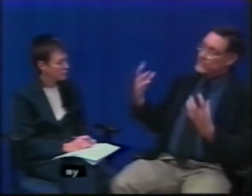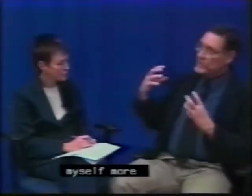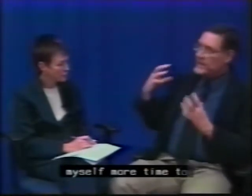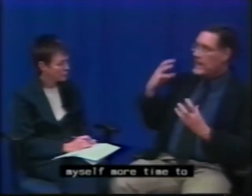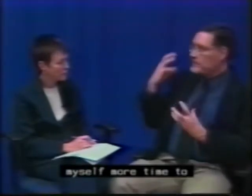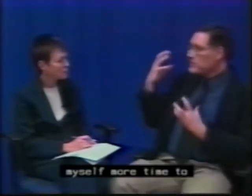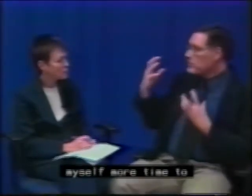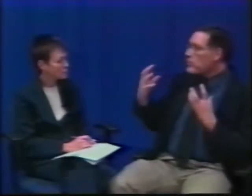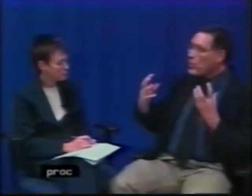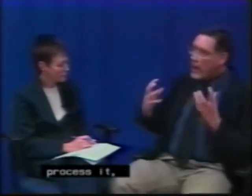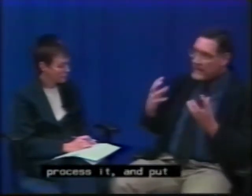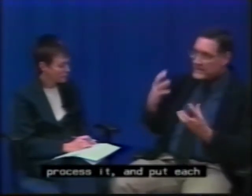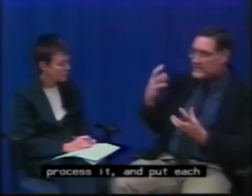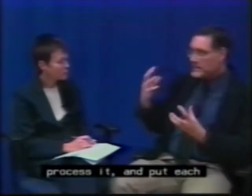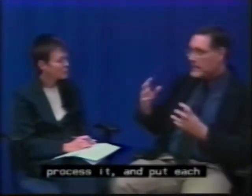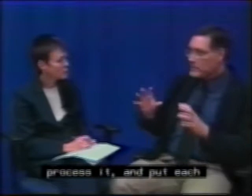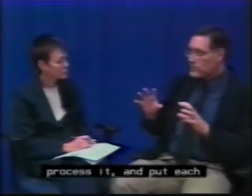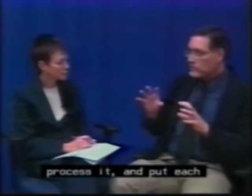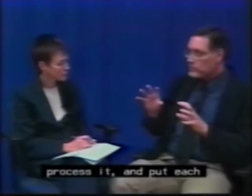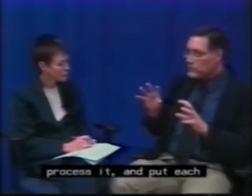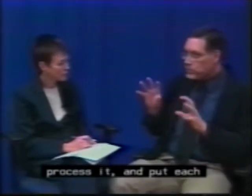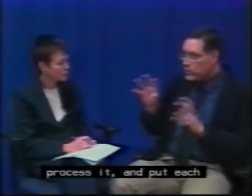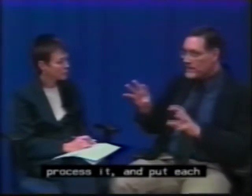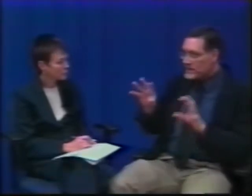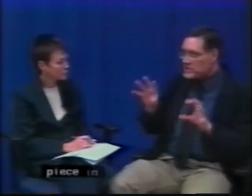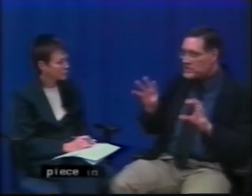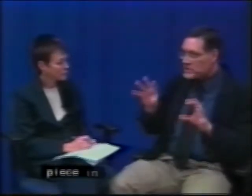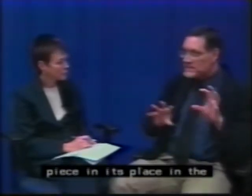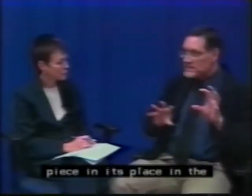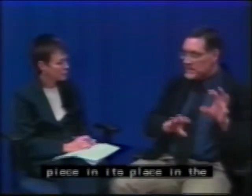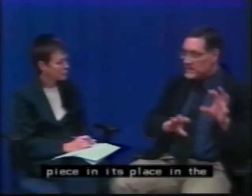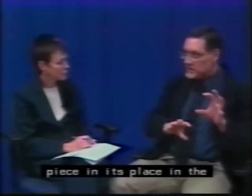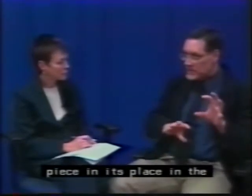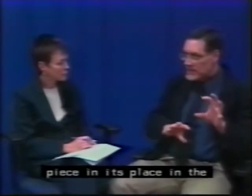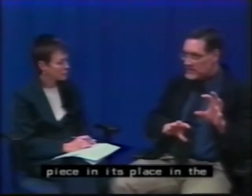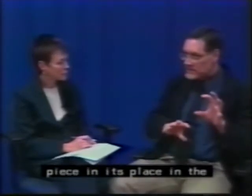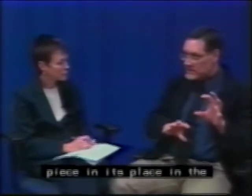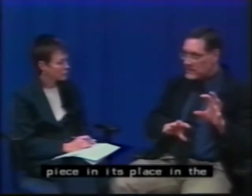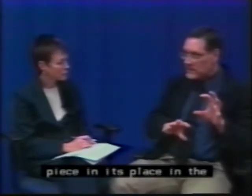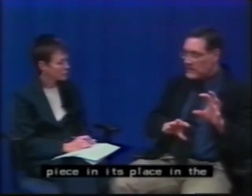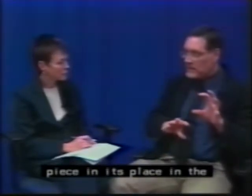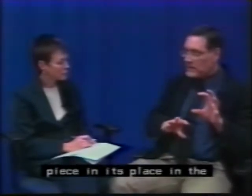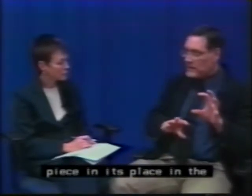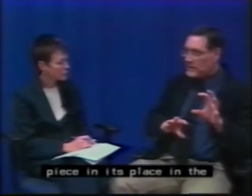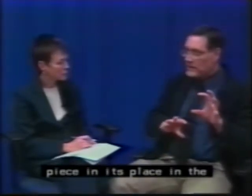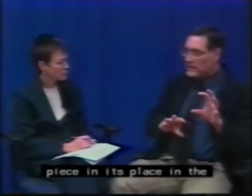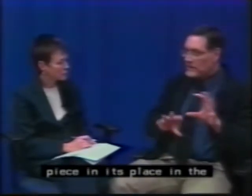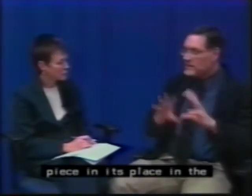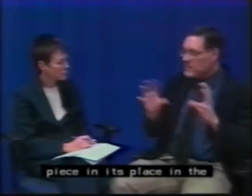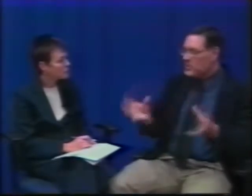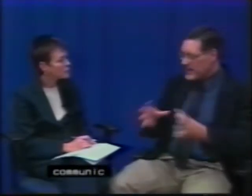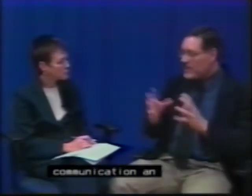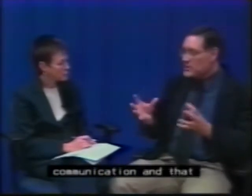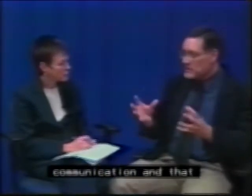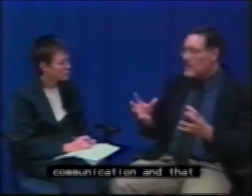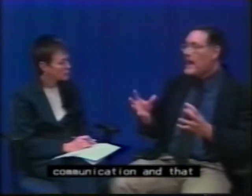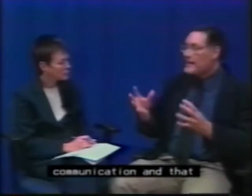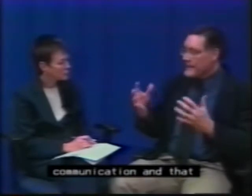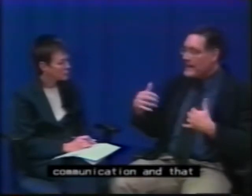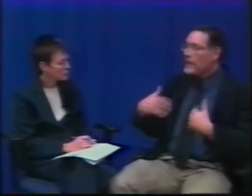more time to process it and put each piece in its place in the communication, and that helps